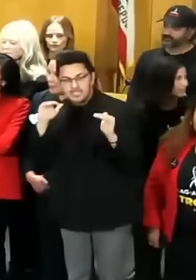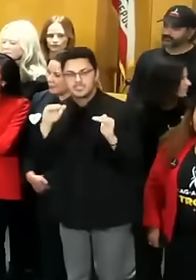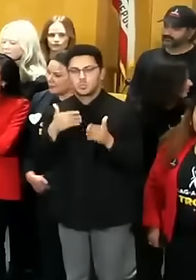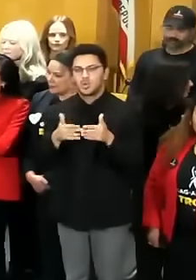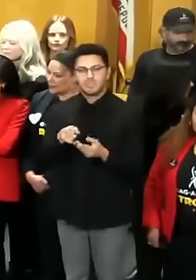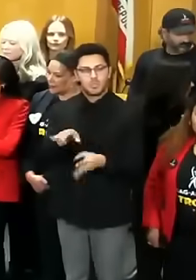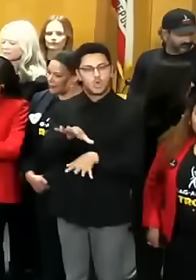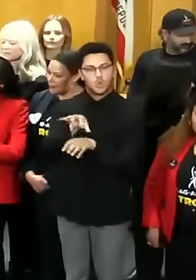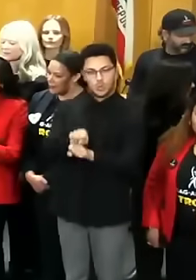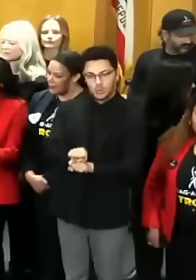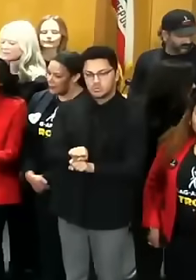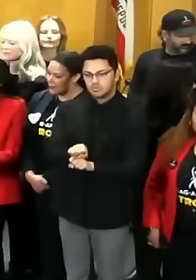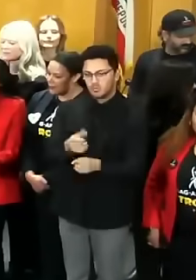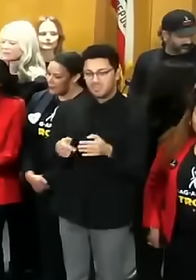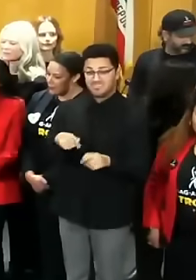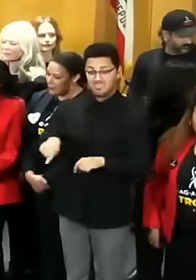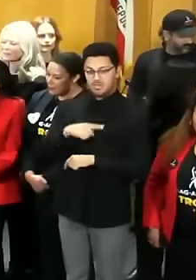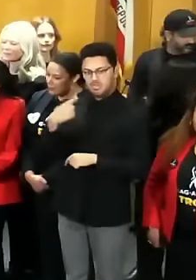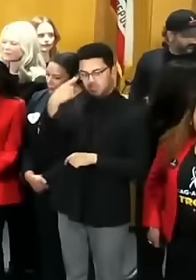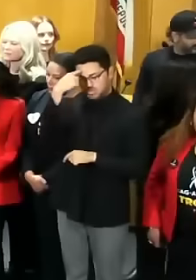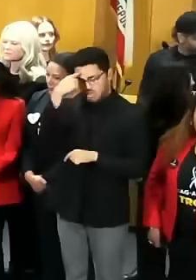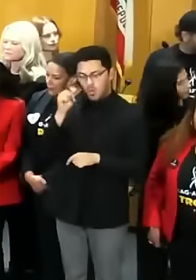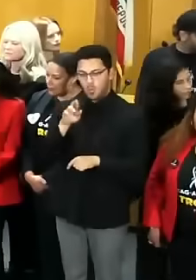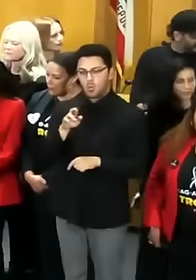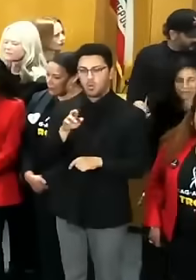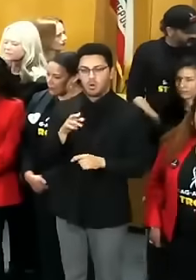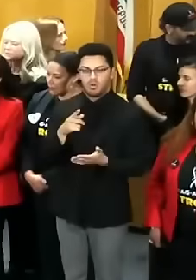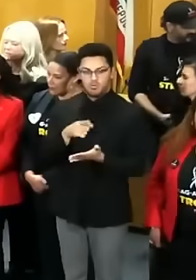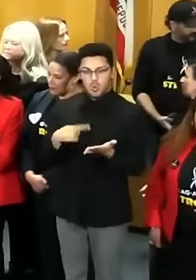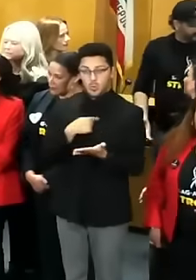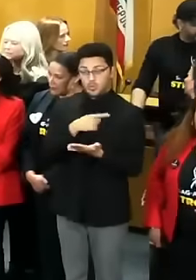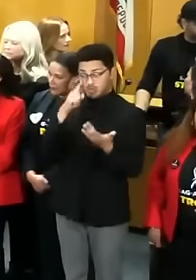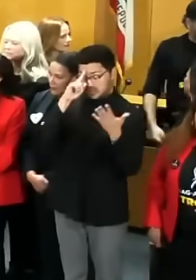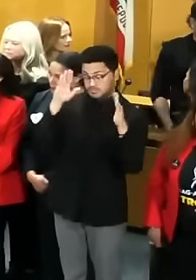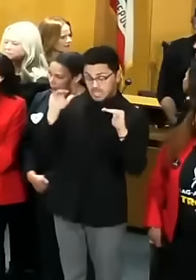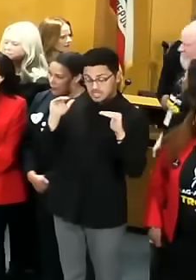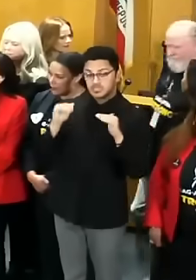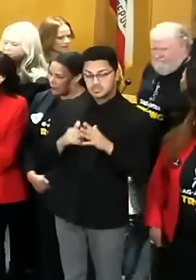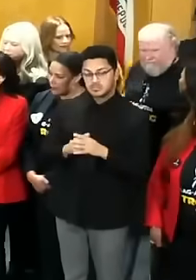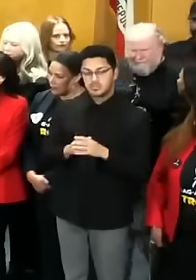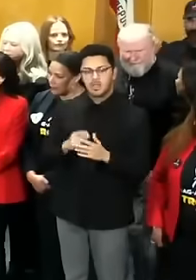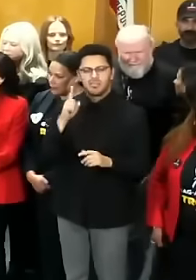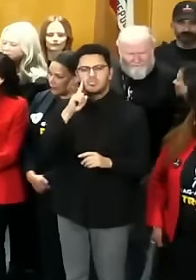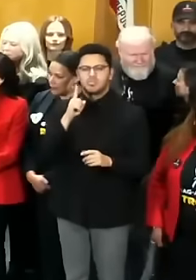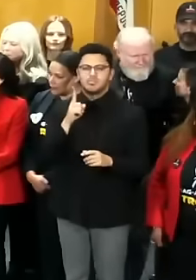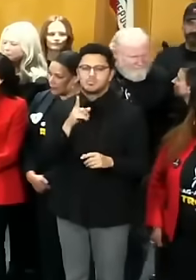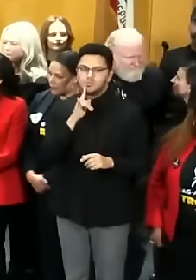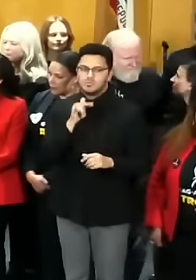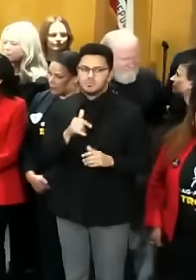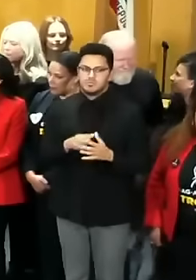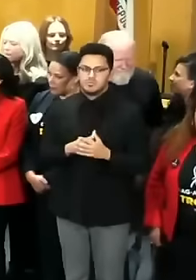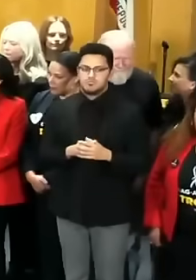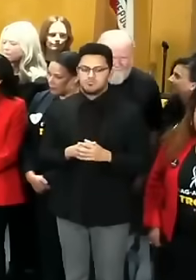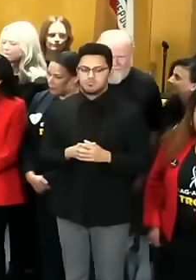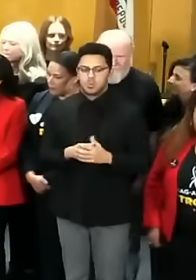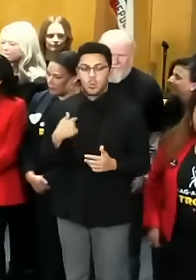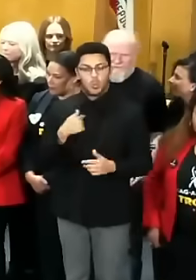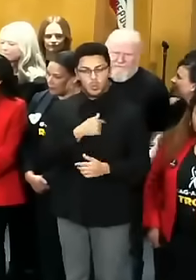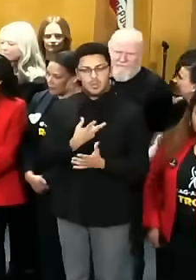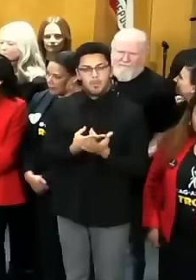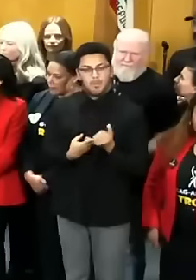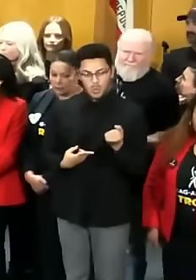to, whatever they thought or we were expecting, I think ultimately we